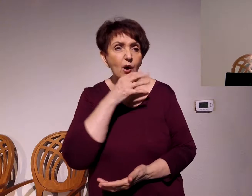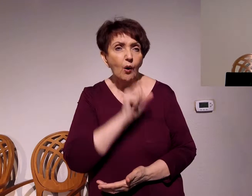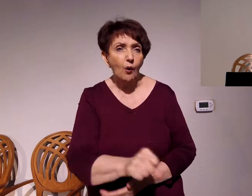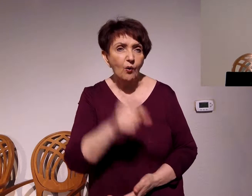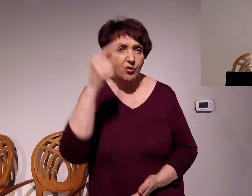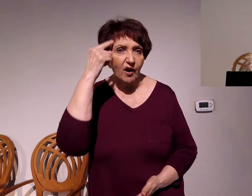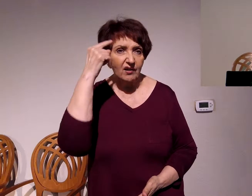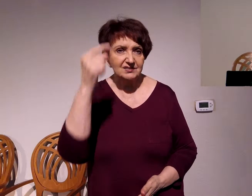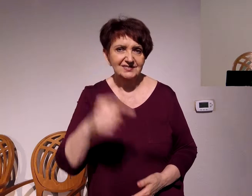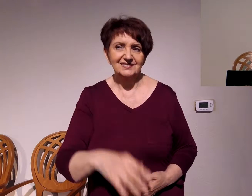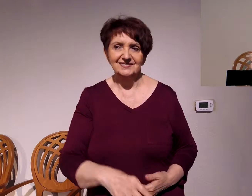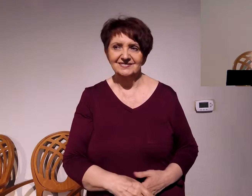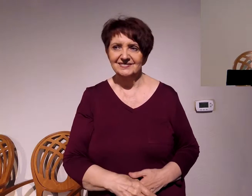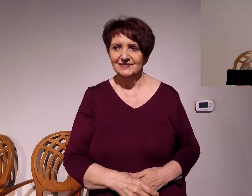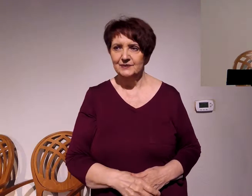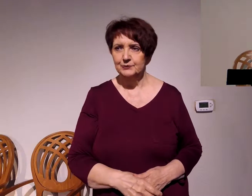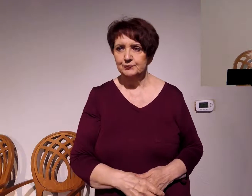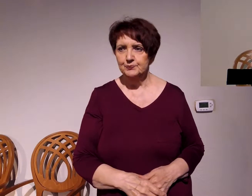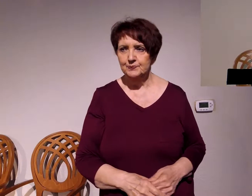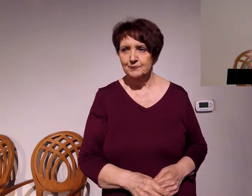thoughts.